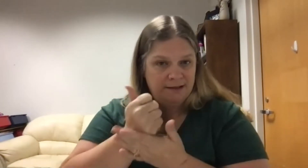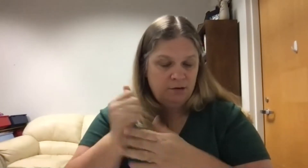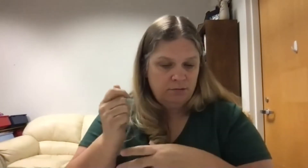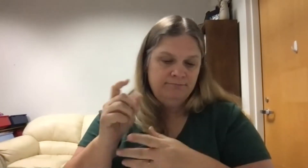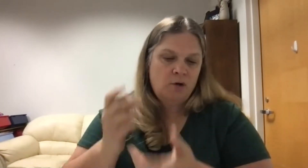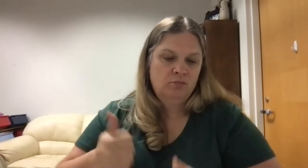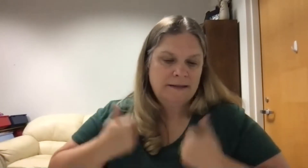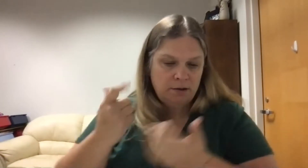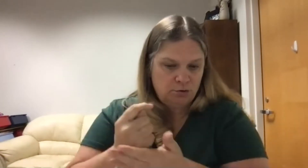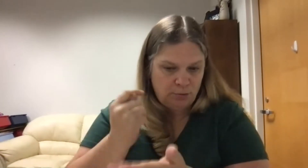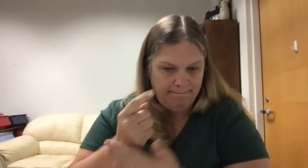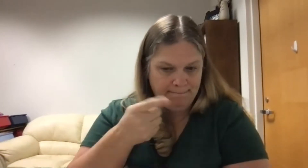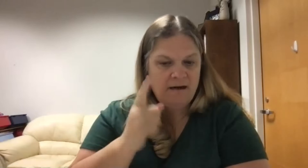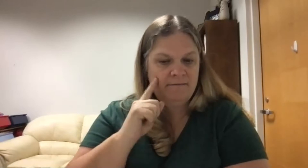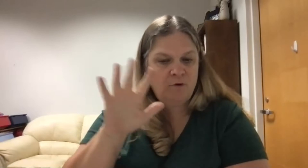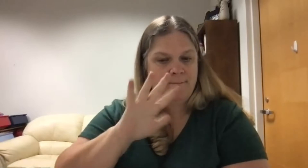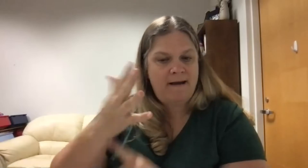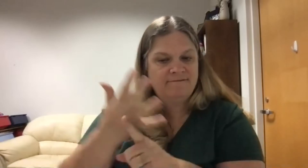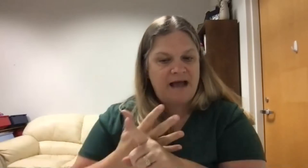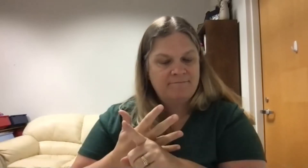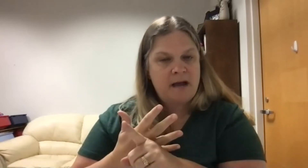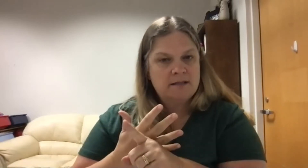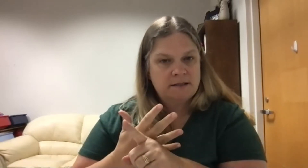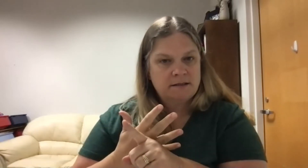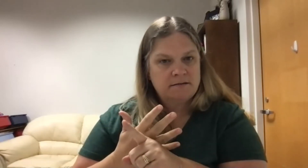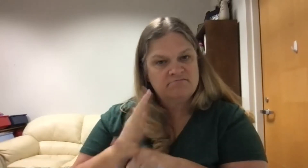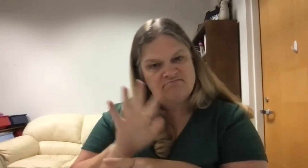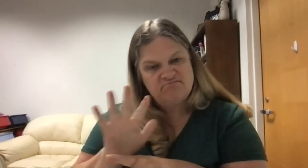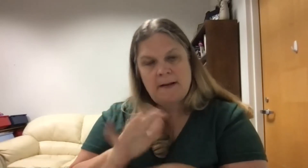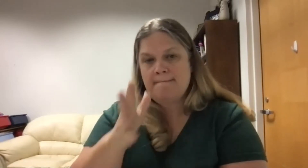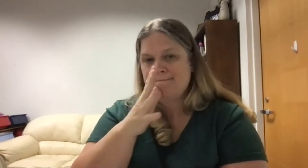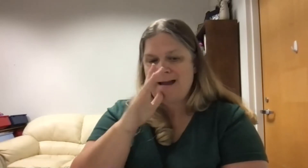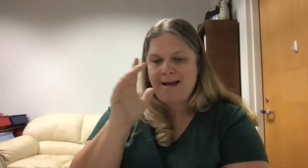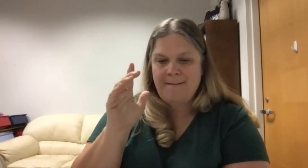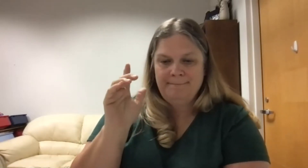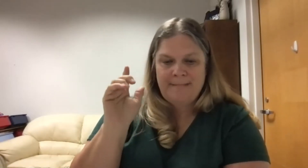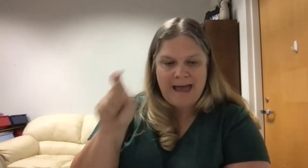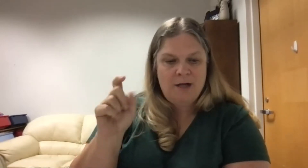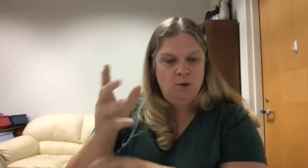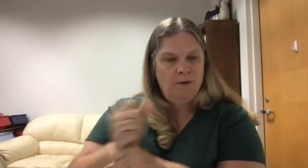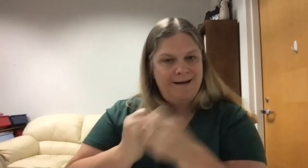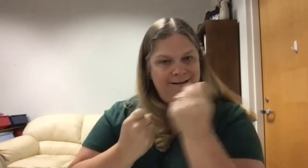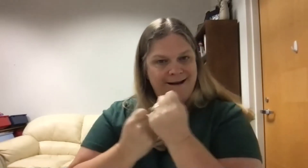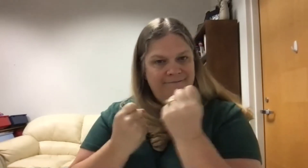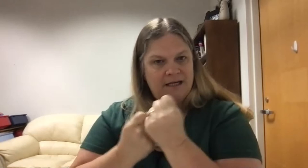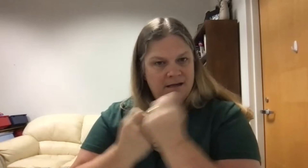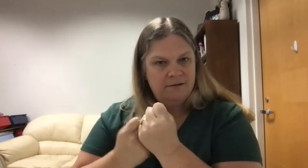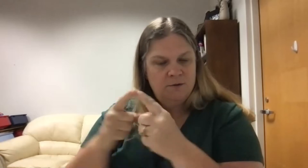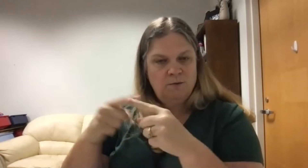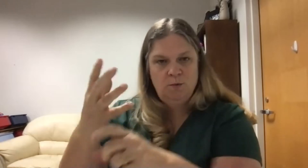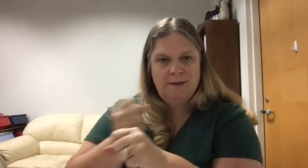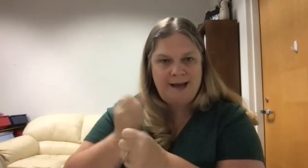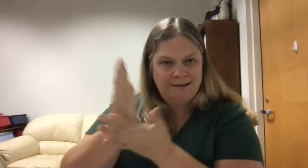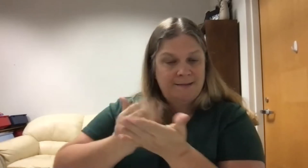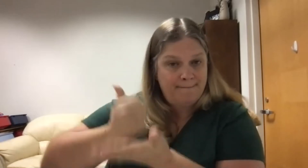it. It was there at that residential treatment program. He was there for about 5 months. And the mother